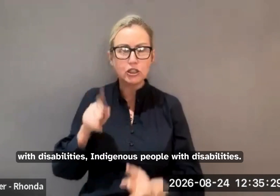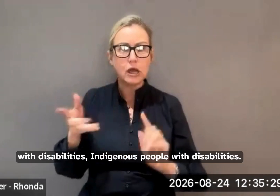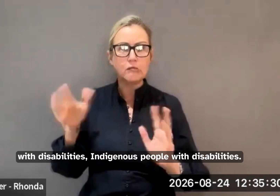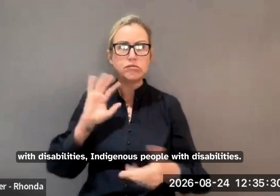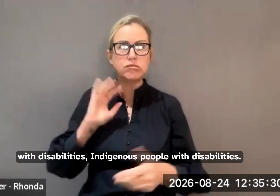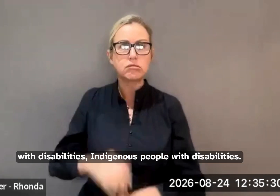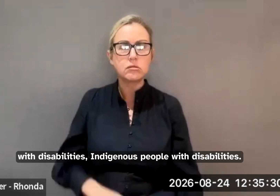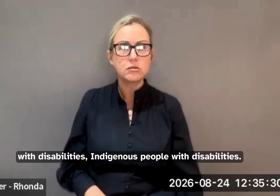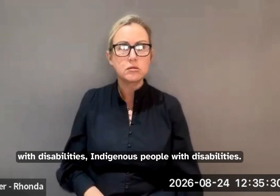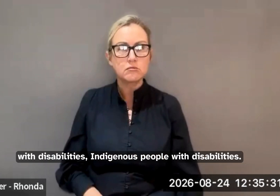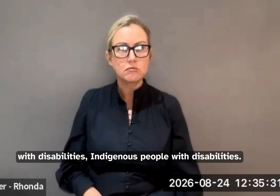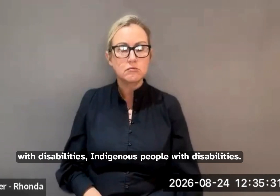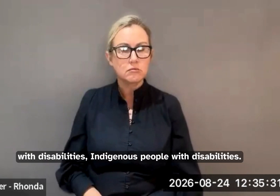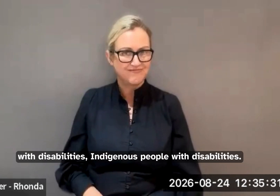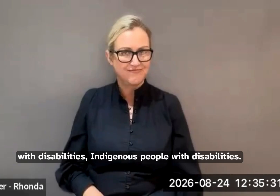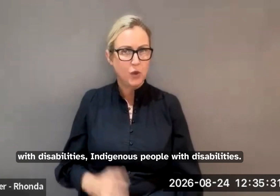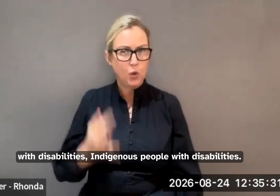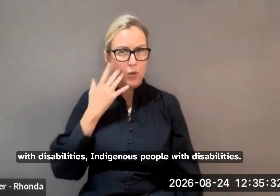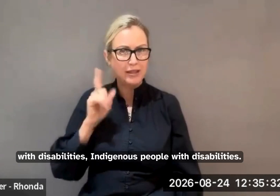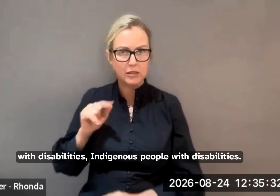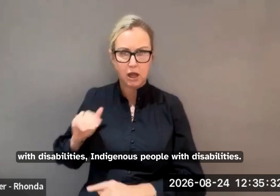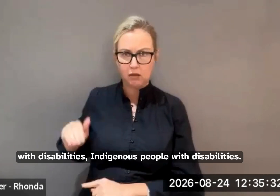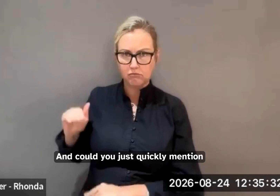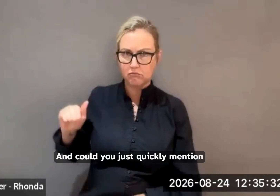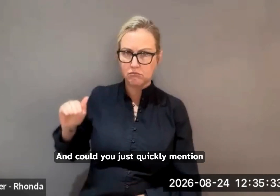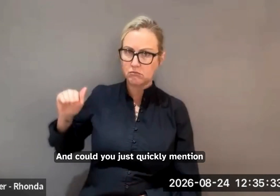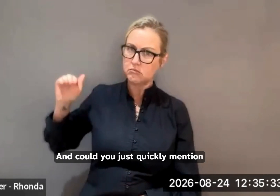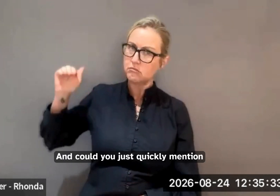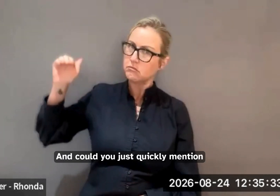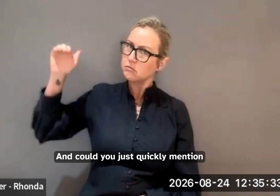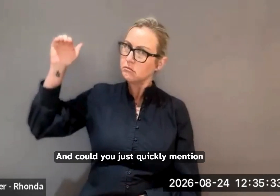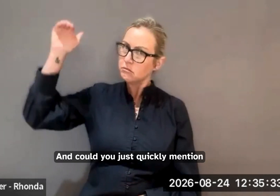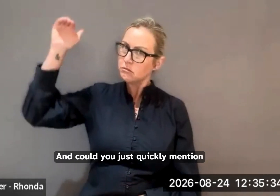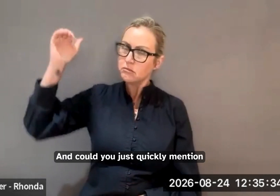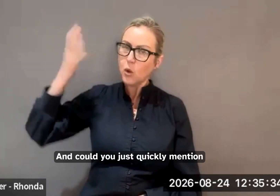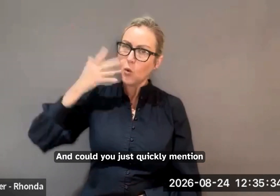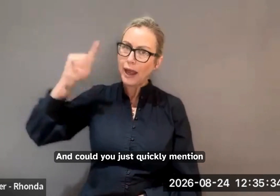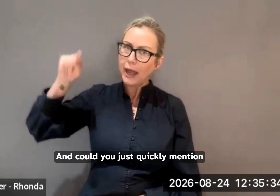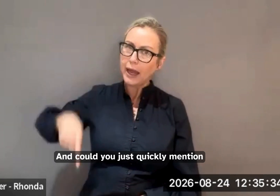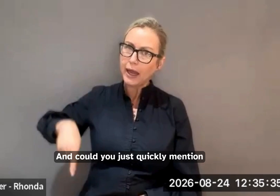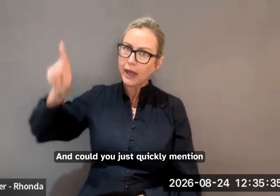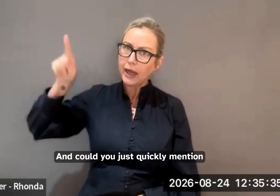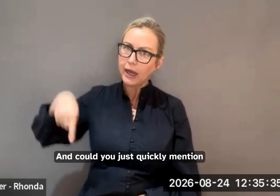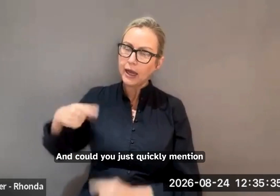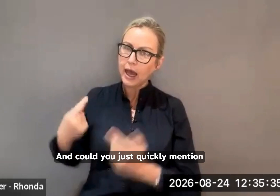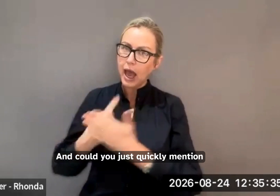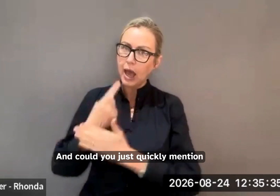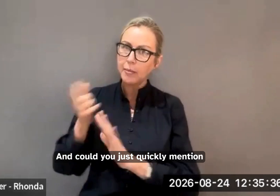people with disabilities, Indigenous people with disabilities. And could you just quickly